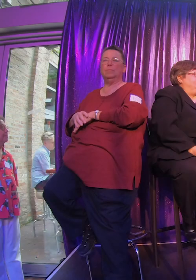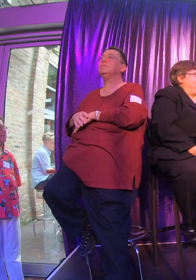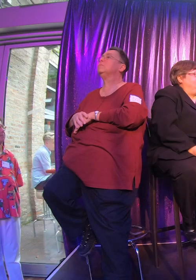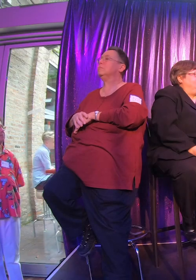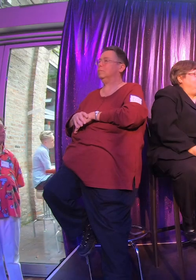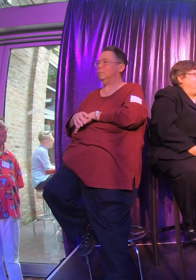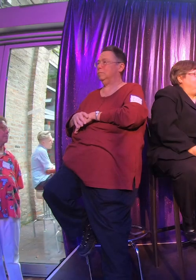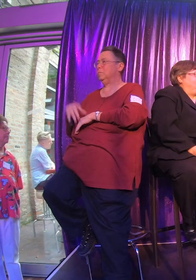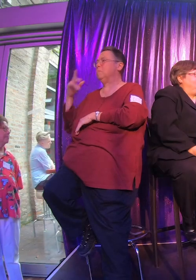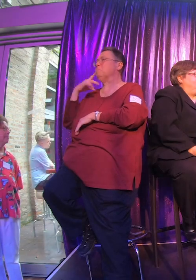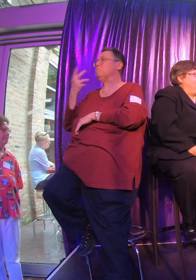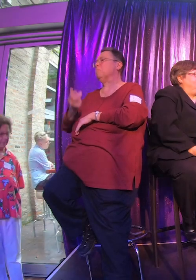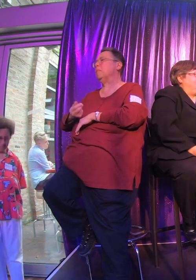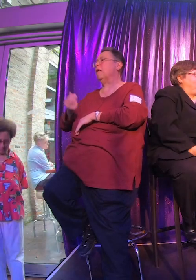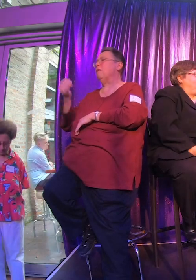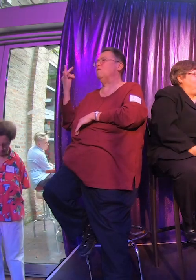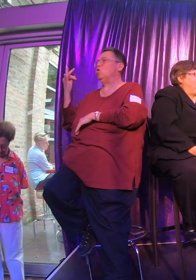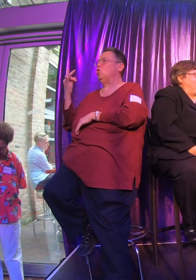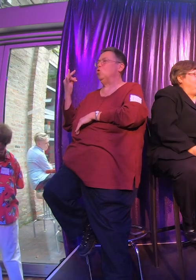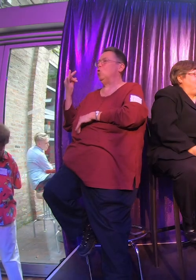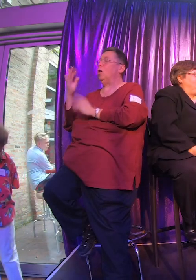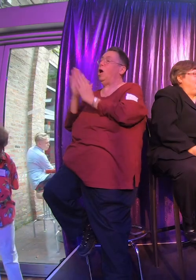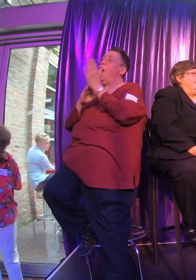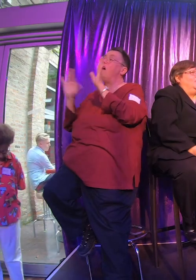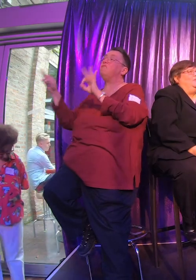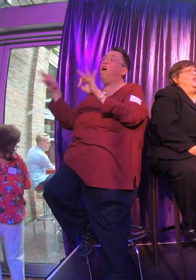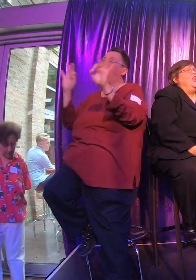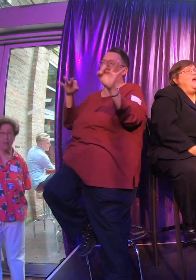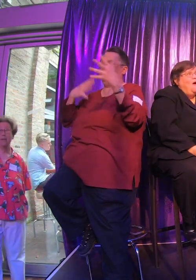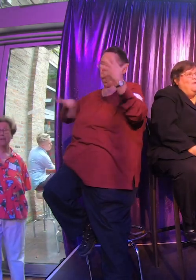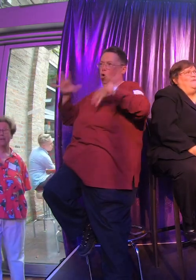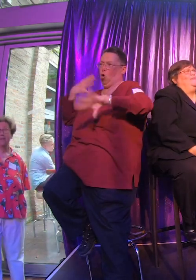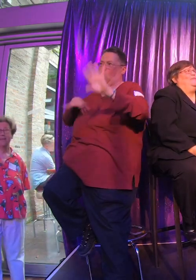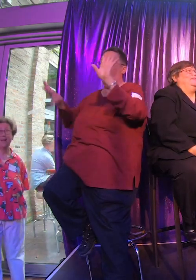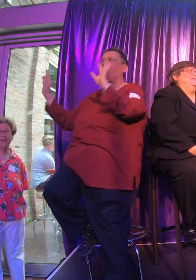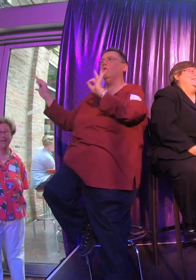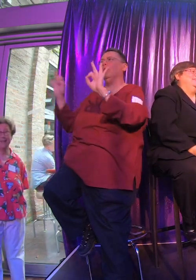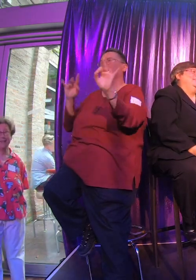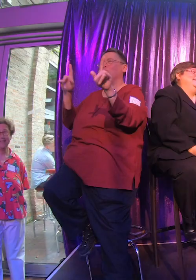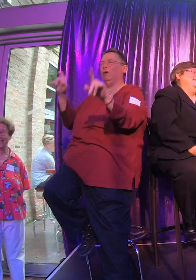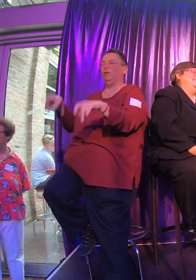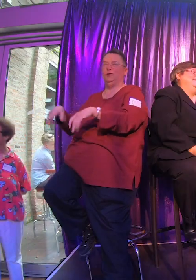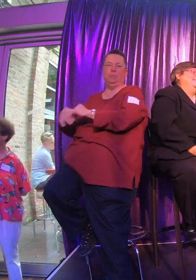I have a couple of burning fashion questions for you.